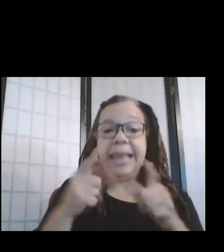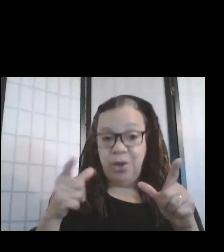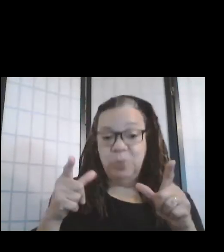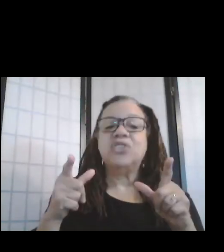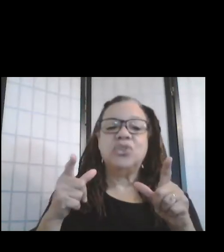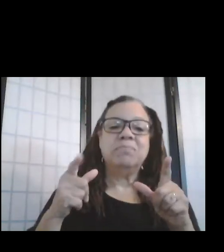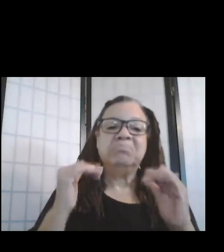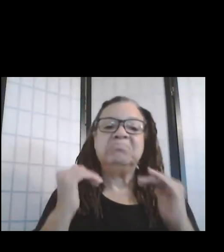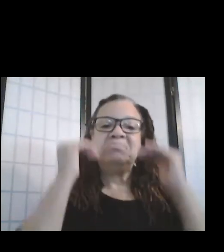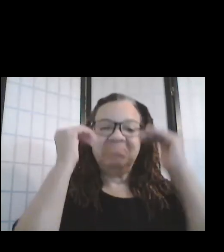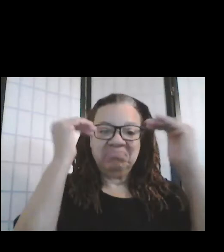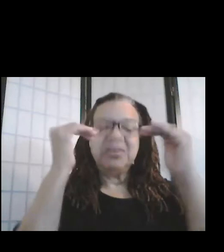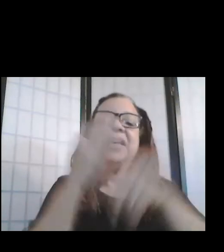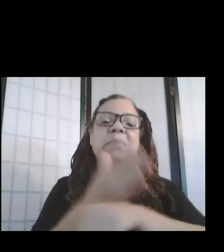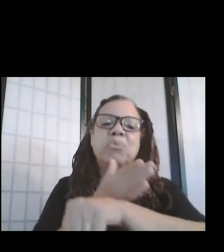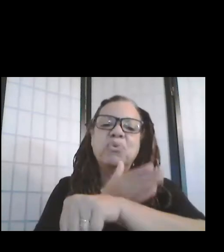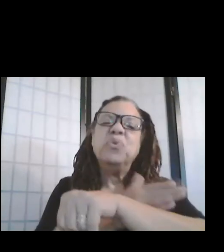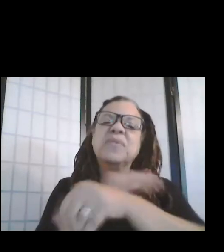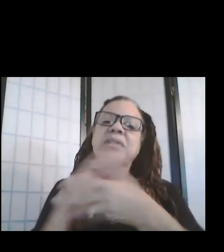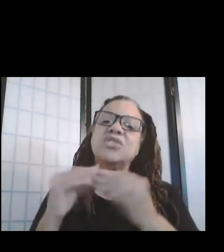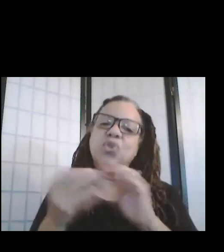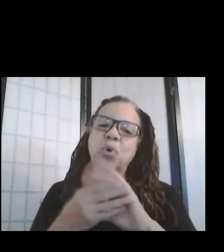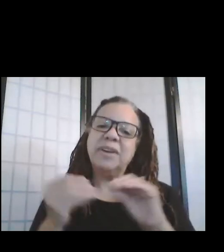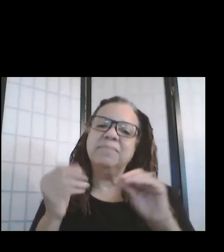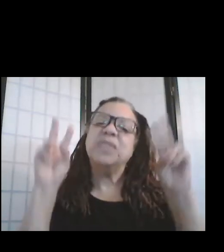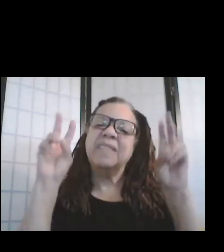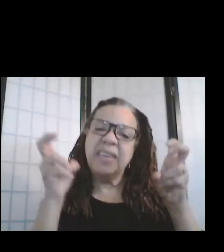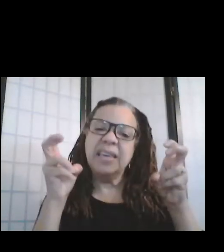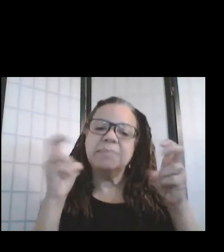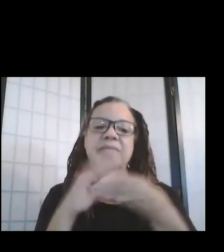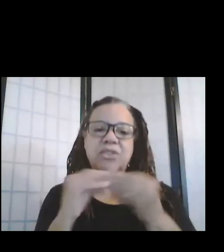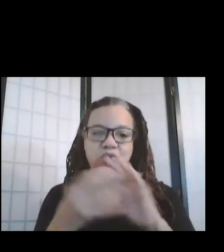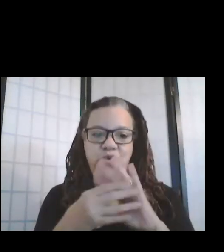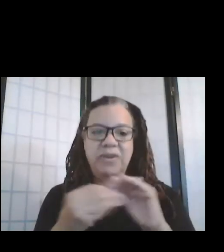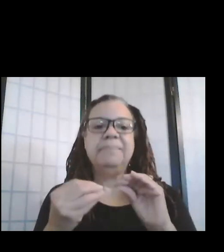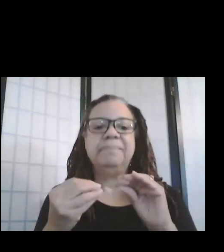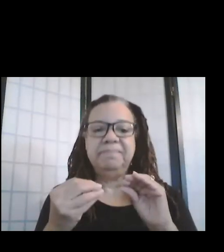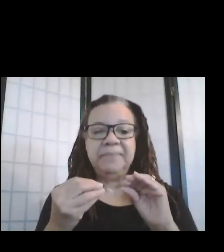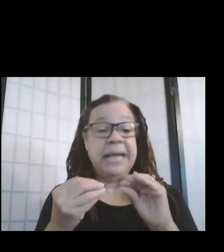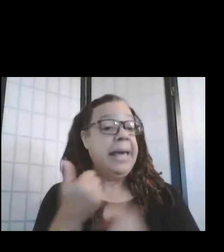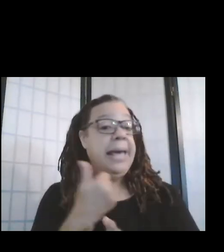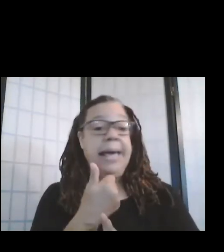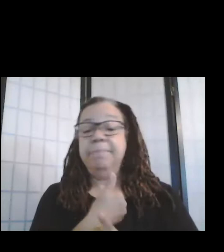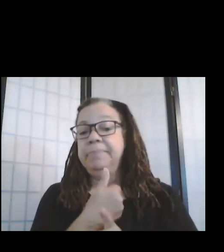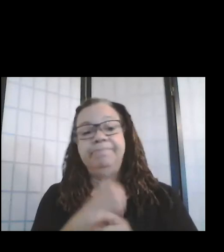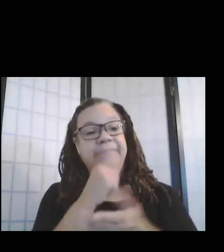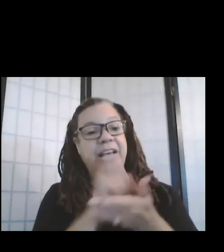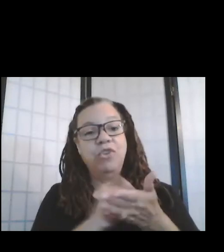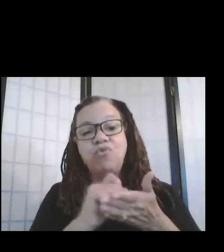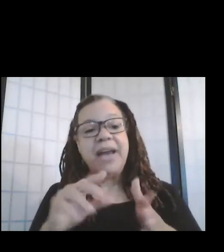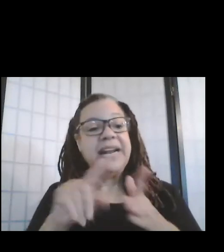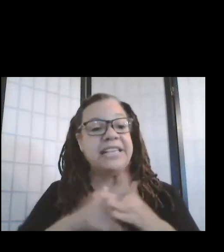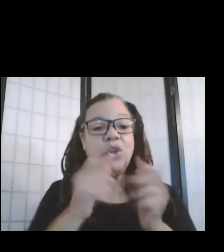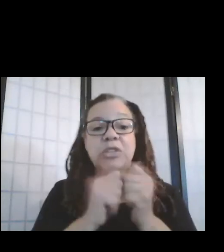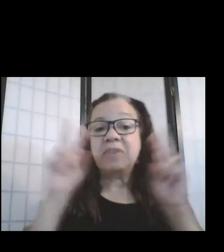to what the themes of the story. And I'm not a writer that begins with themes and